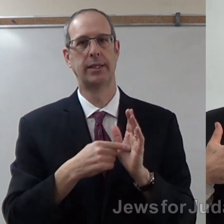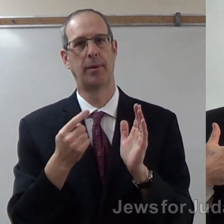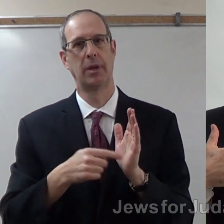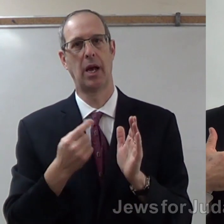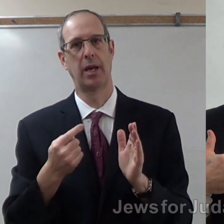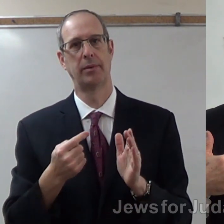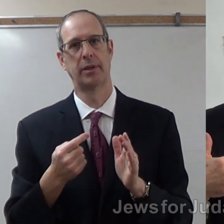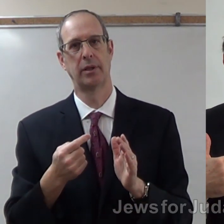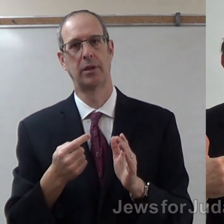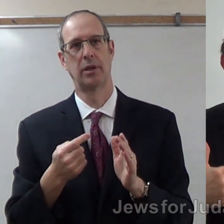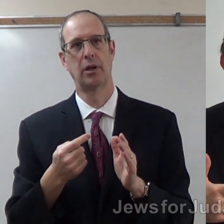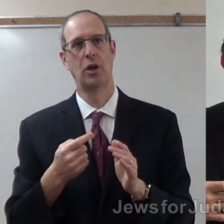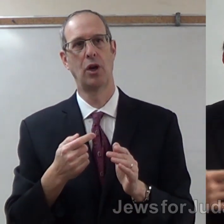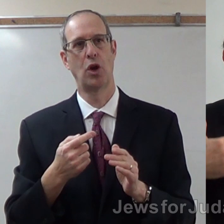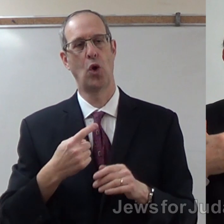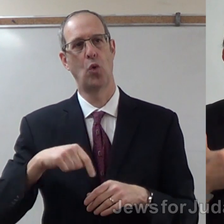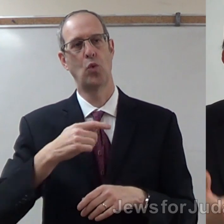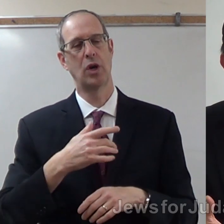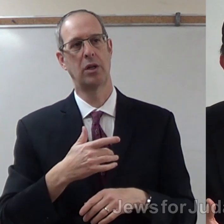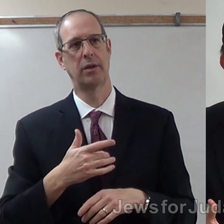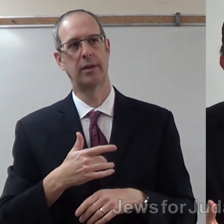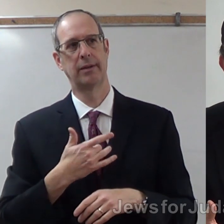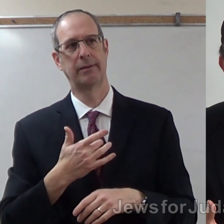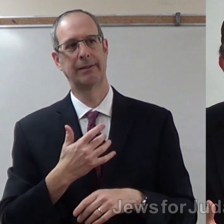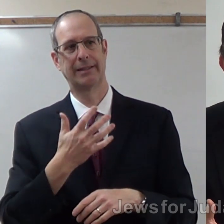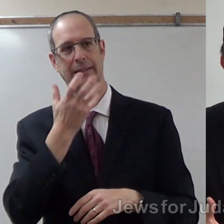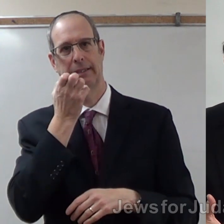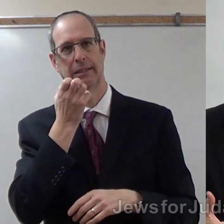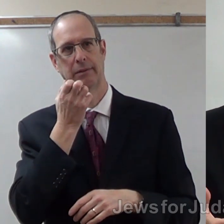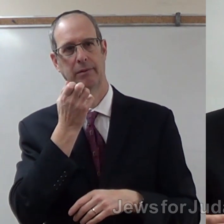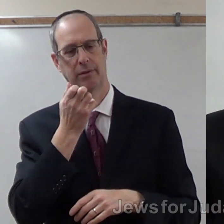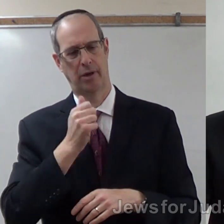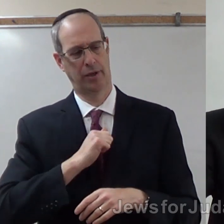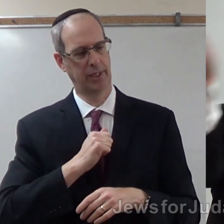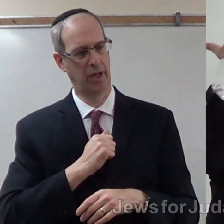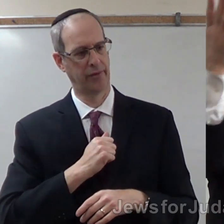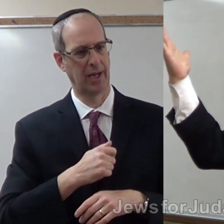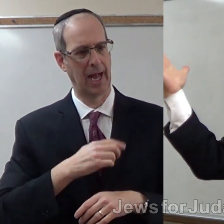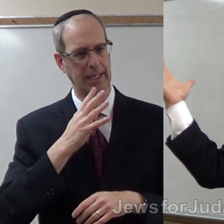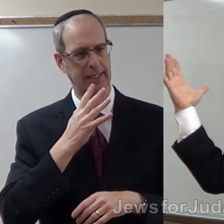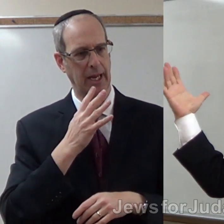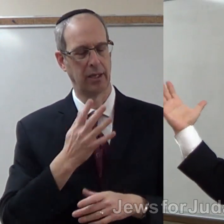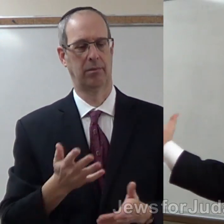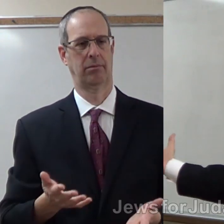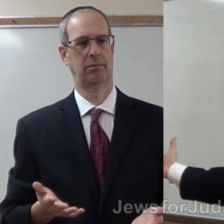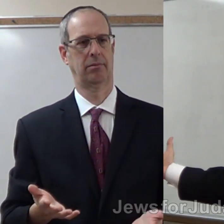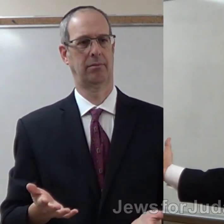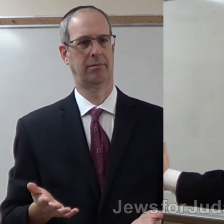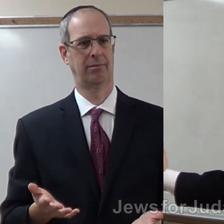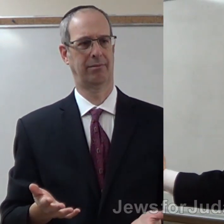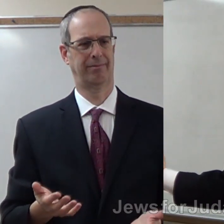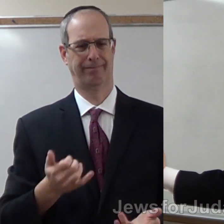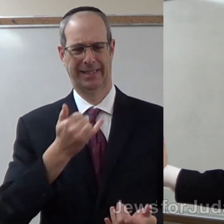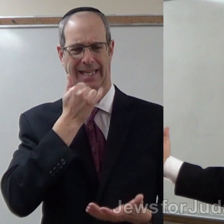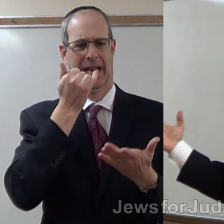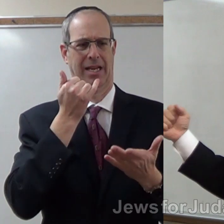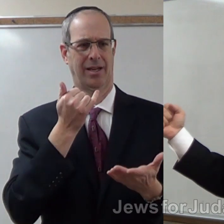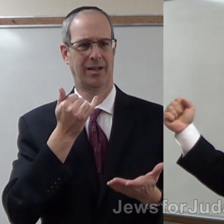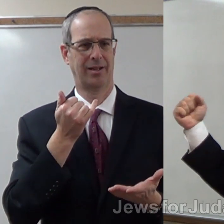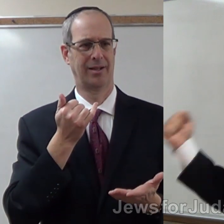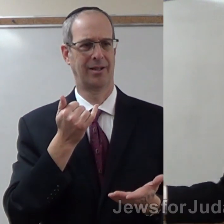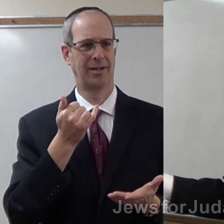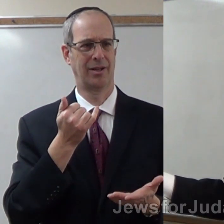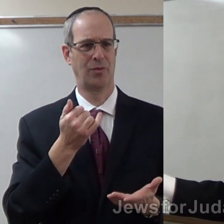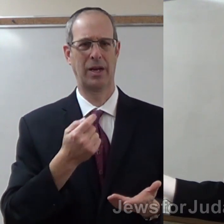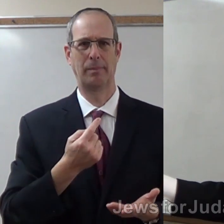sometimes we get angry with ourselves. I say, ugh, what did I do? We